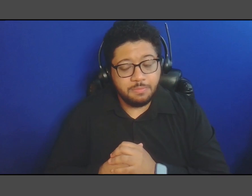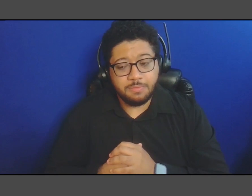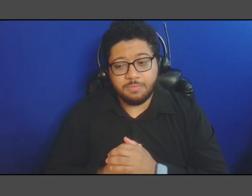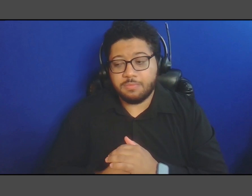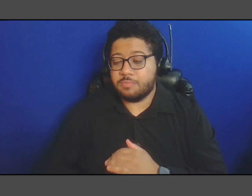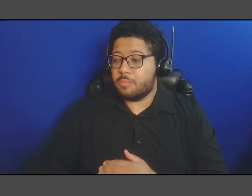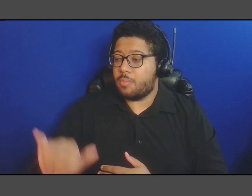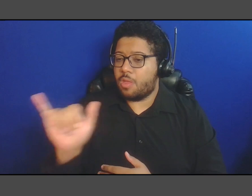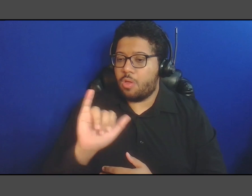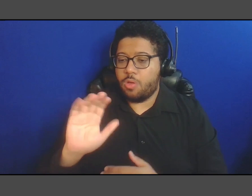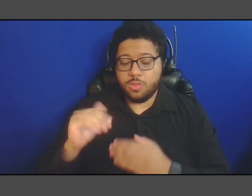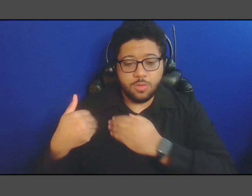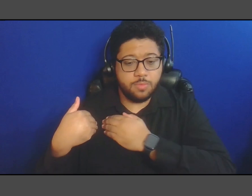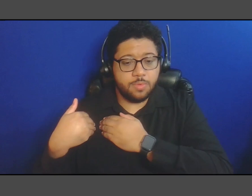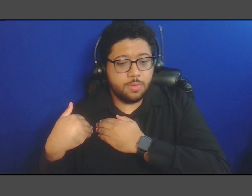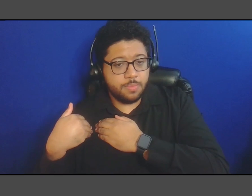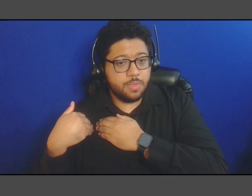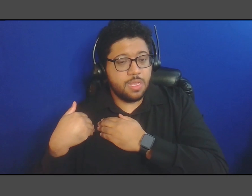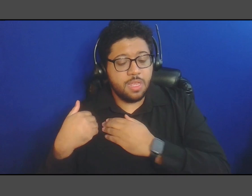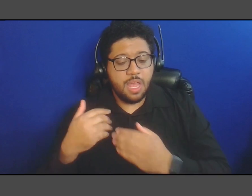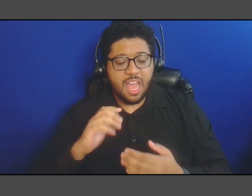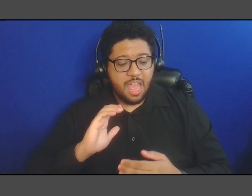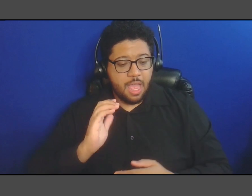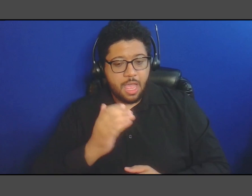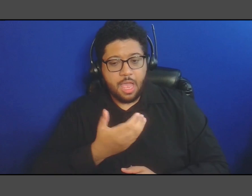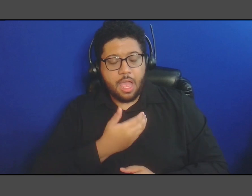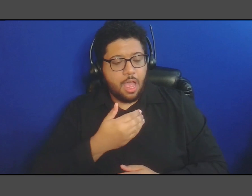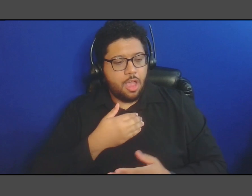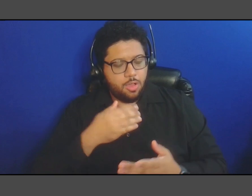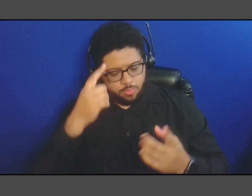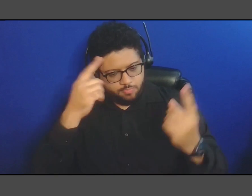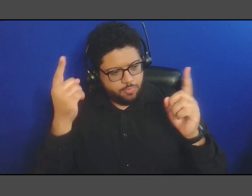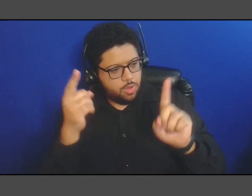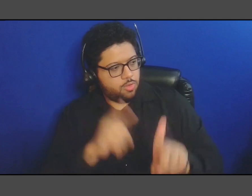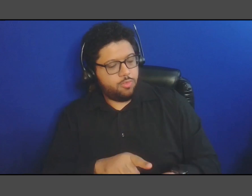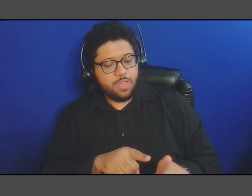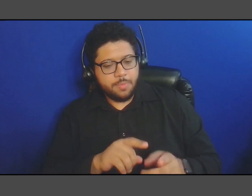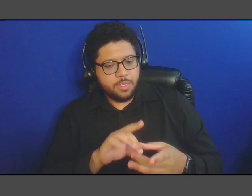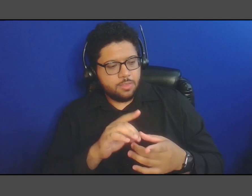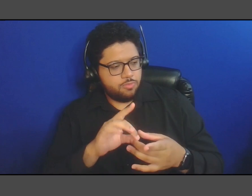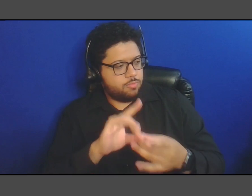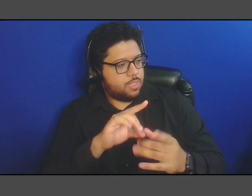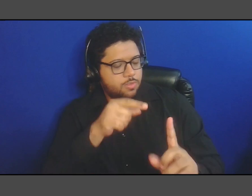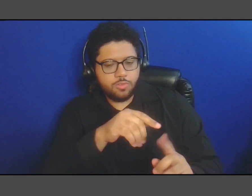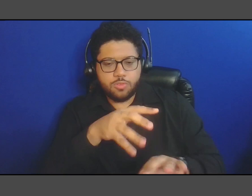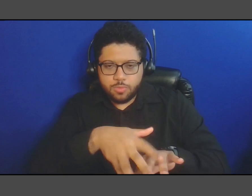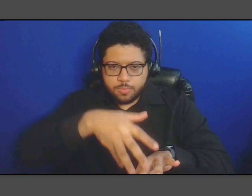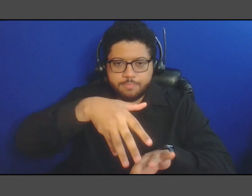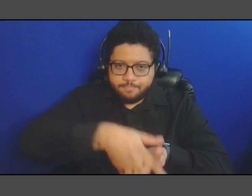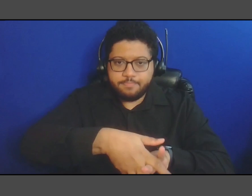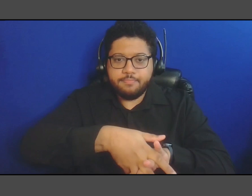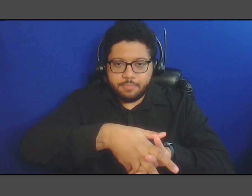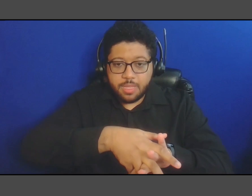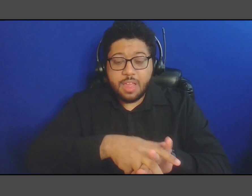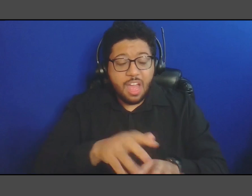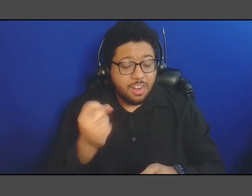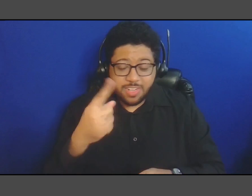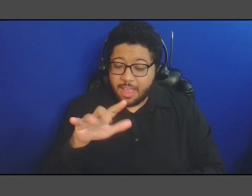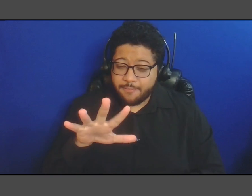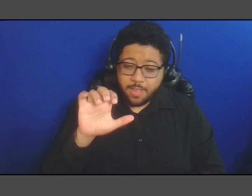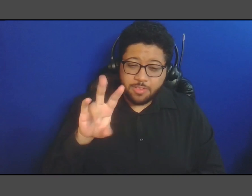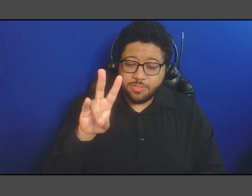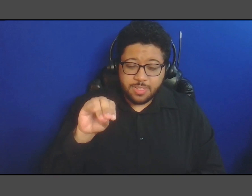and treaty obligations to our nation's 574 federally recognized tribes. The Department of the Interior